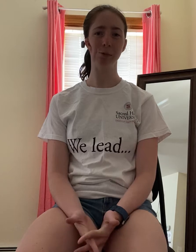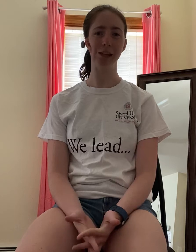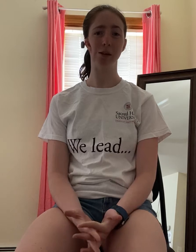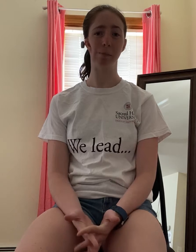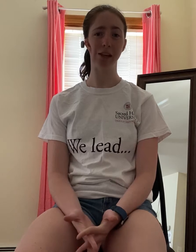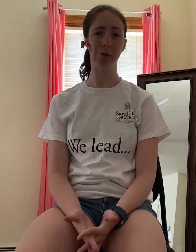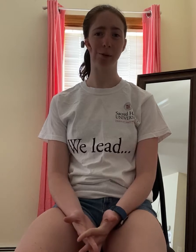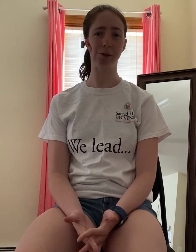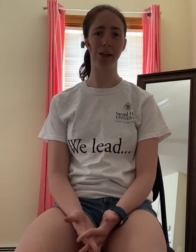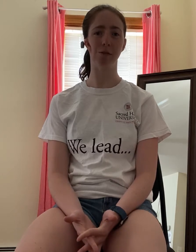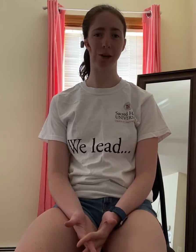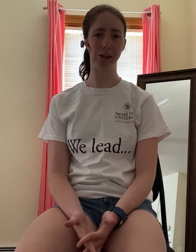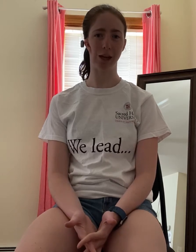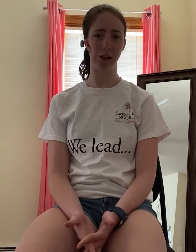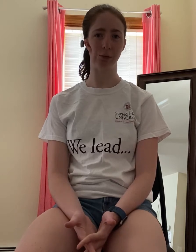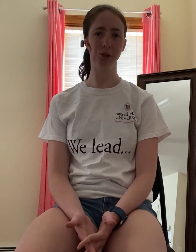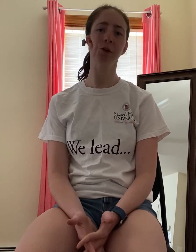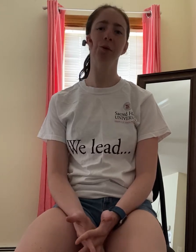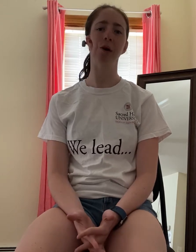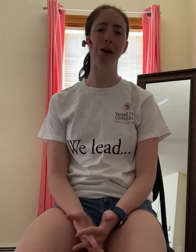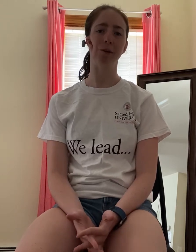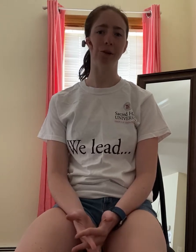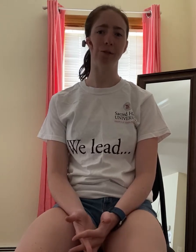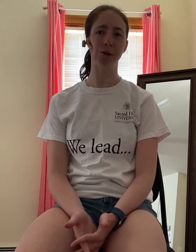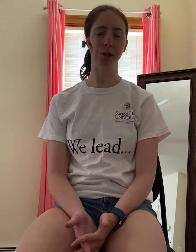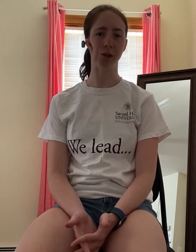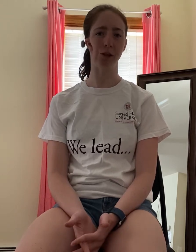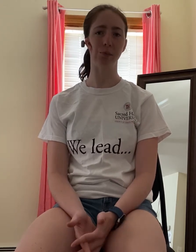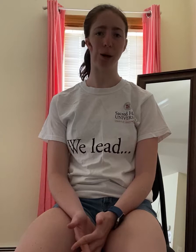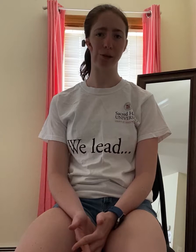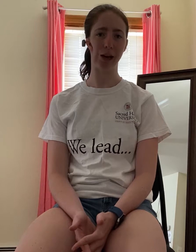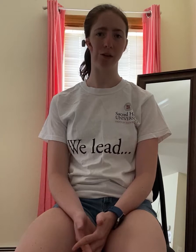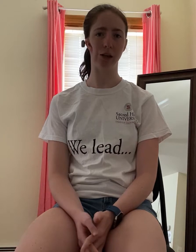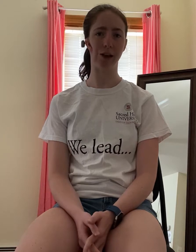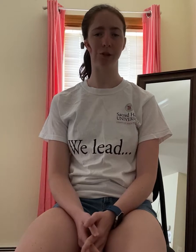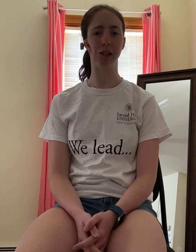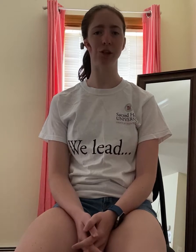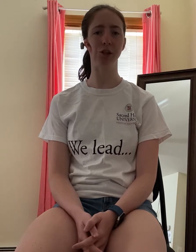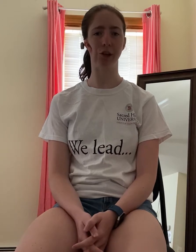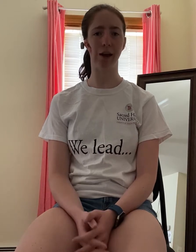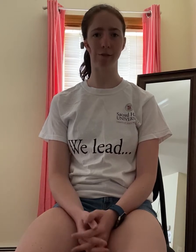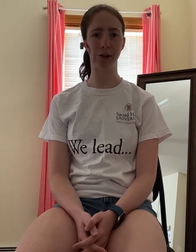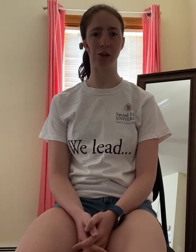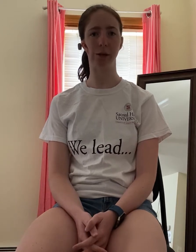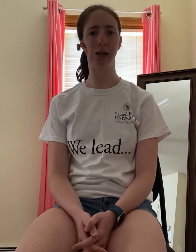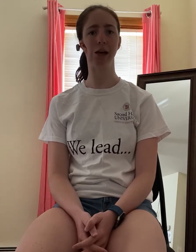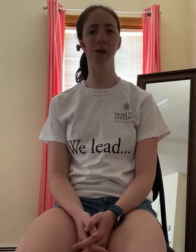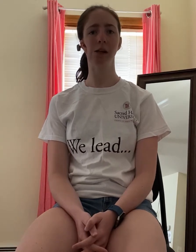Fingerspelling is a big component of American Sign Language. Whenever you first mention a proper noun in a conversation, you're going to have to fingerspell it out,